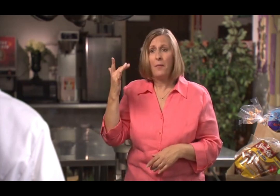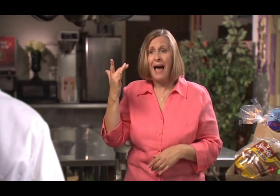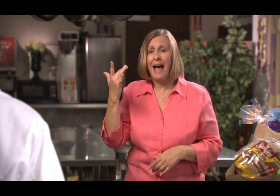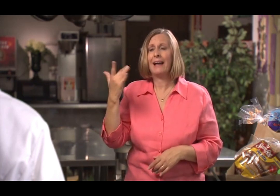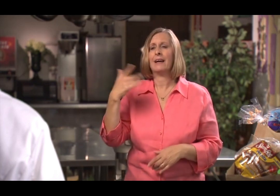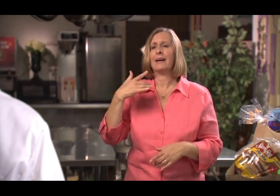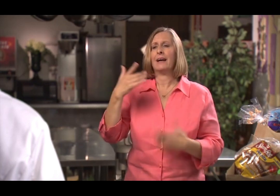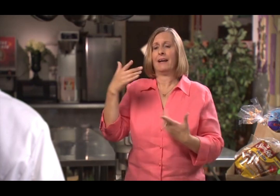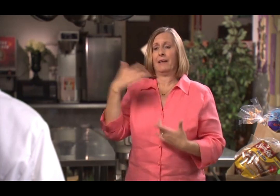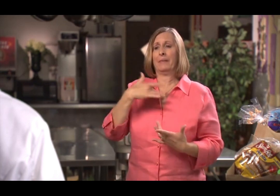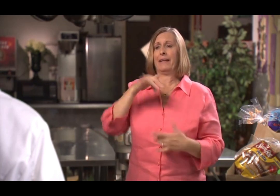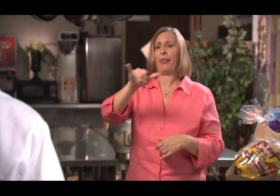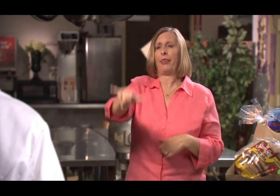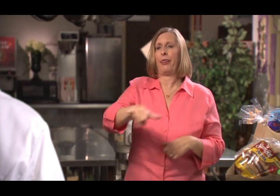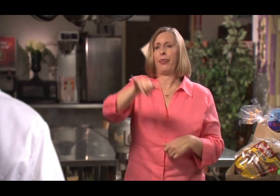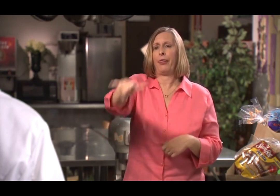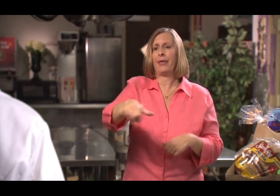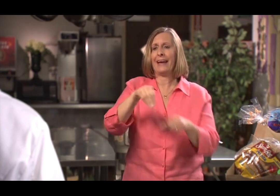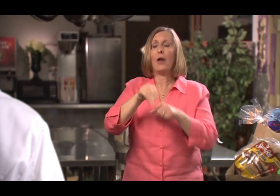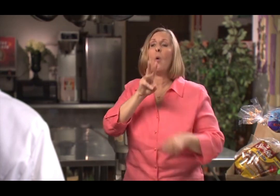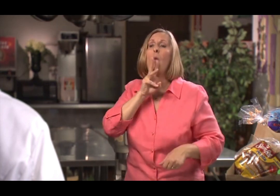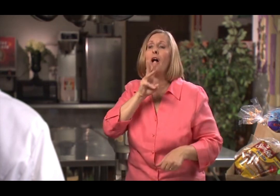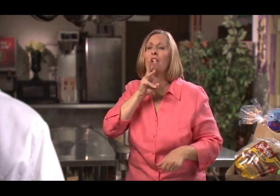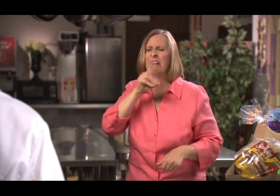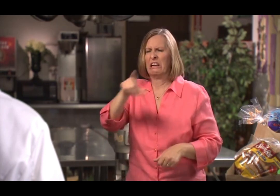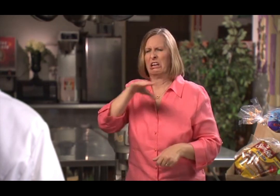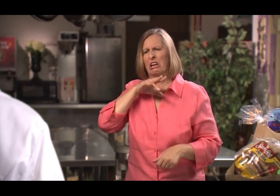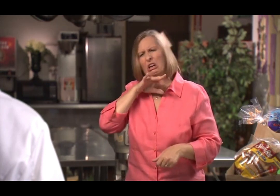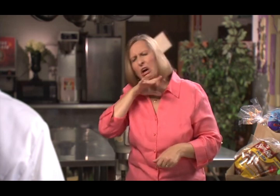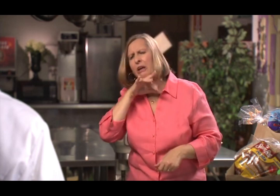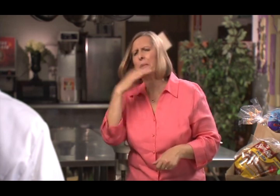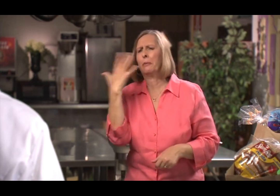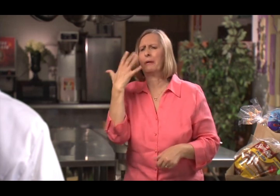because they spend a lot of time in dirty water.